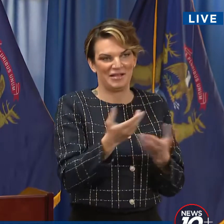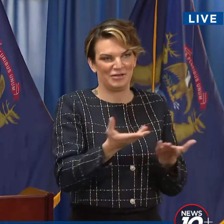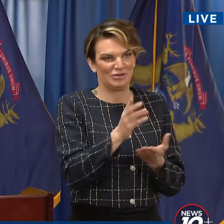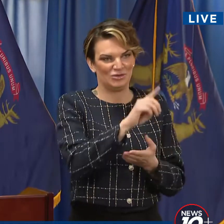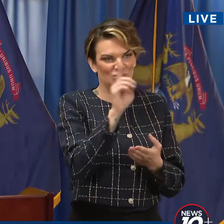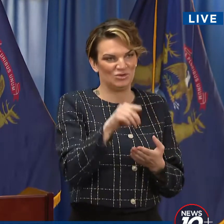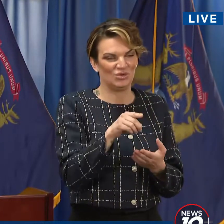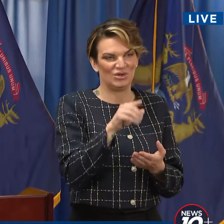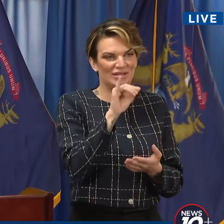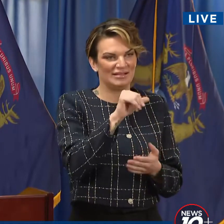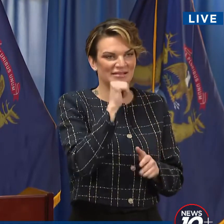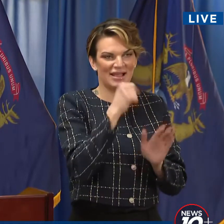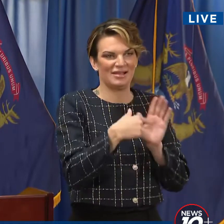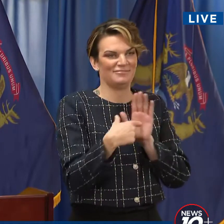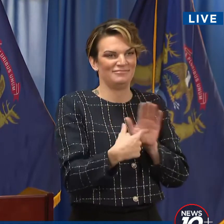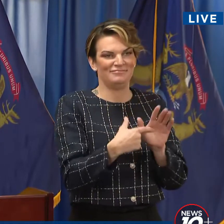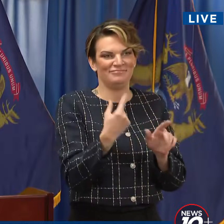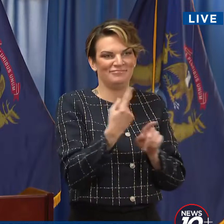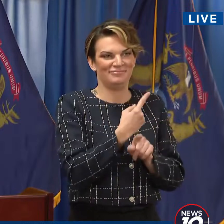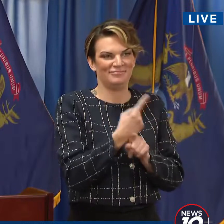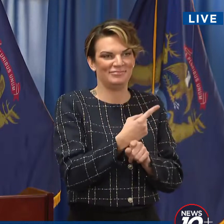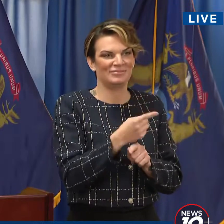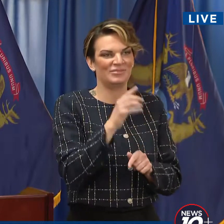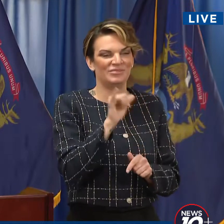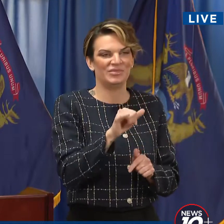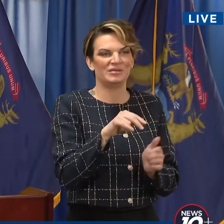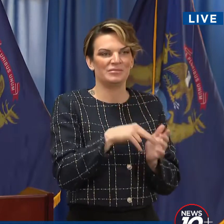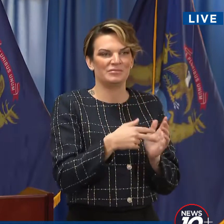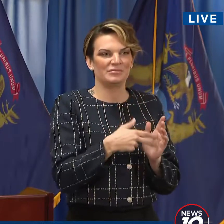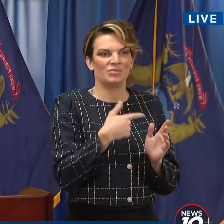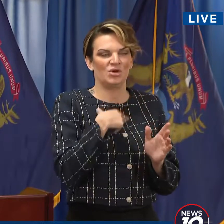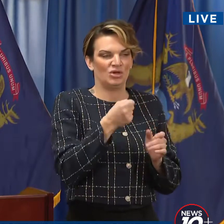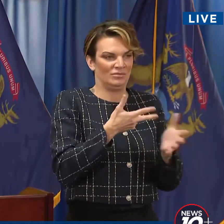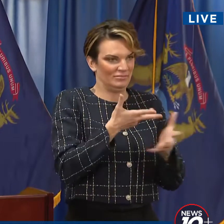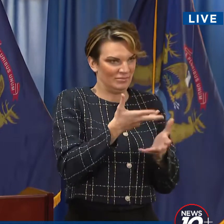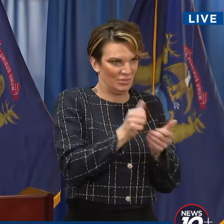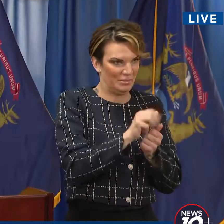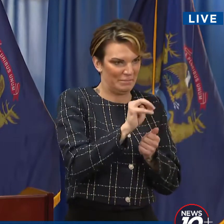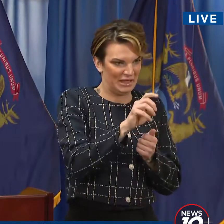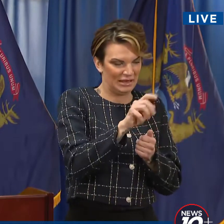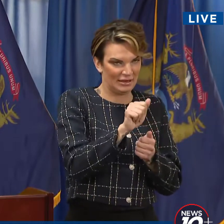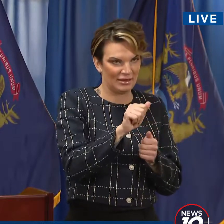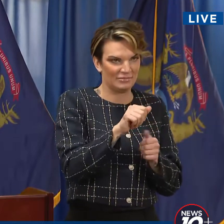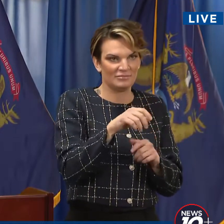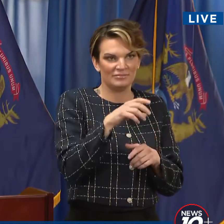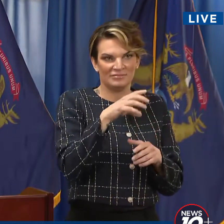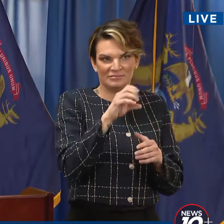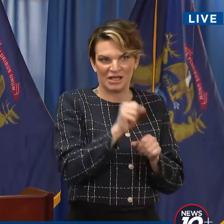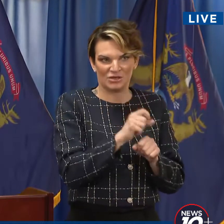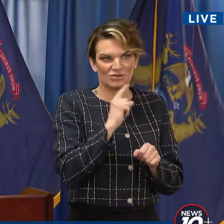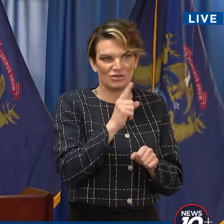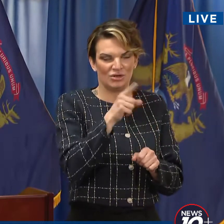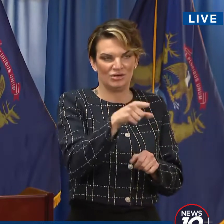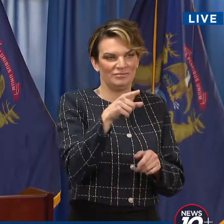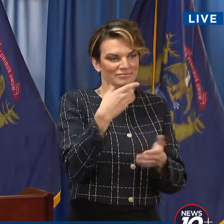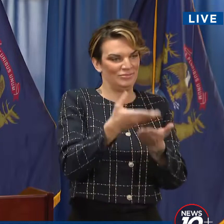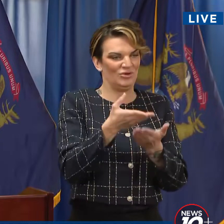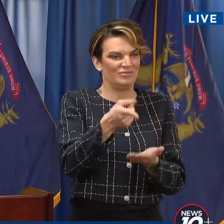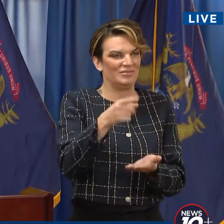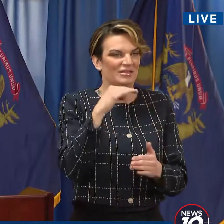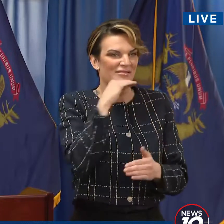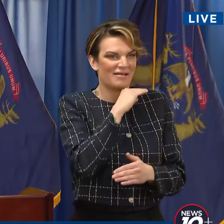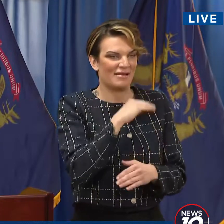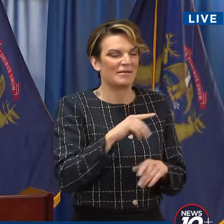accurate portrayal of reality. And I think that enabled us to work with the media to quickly debunk it. What both of those things said to me, though,